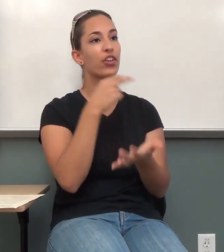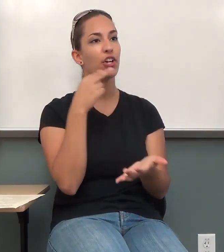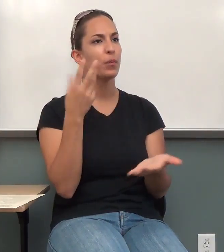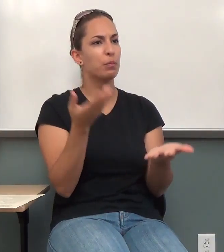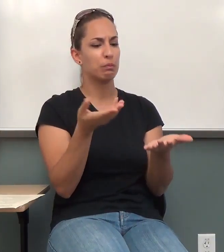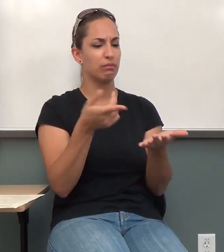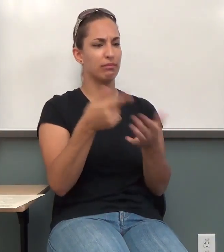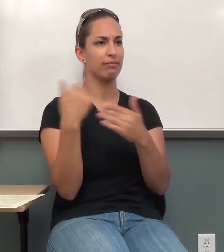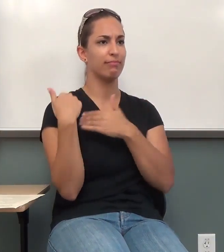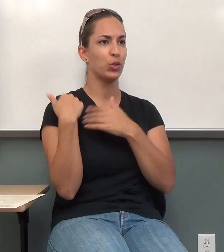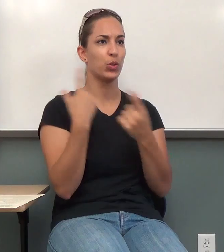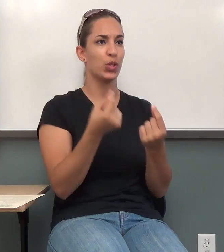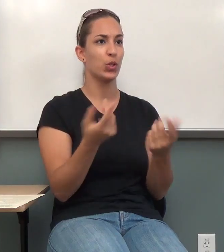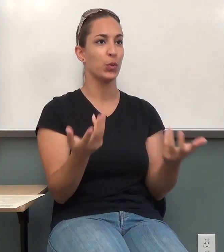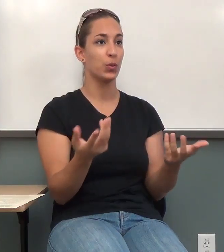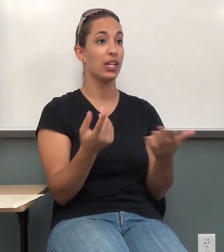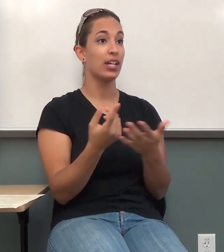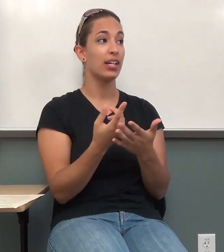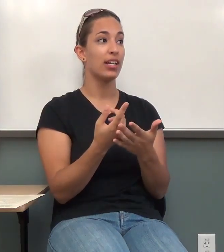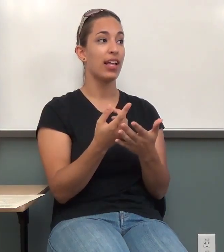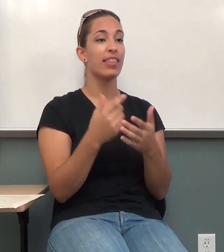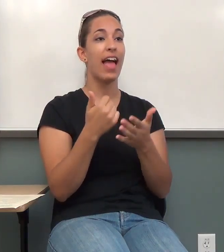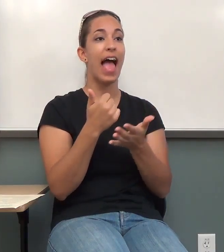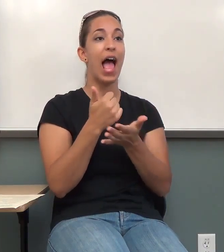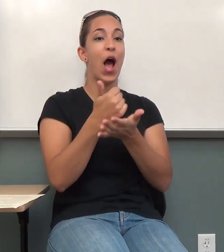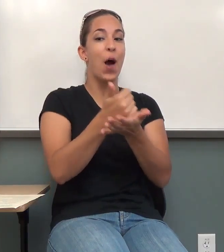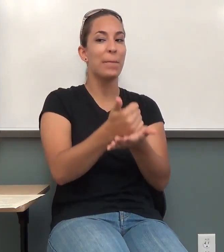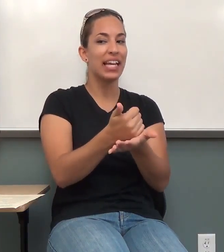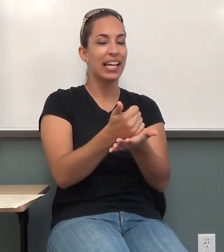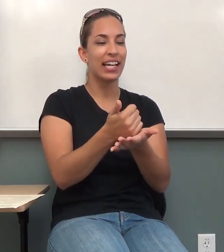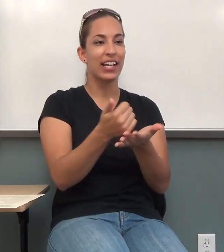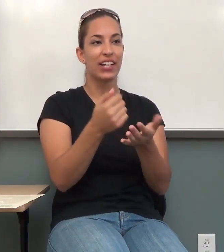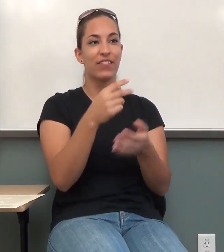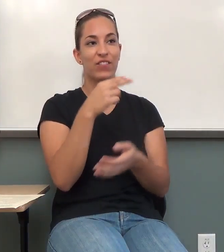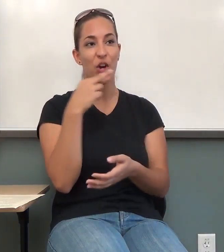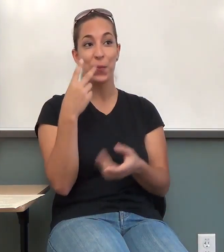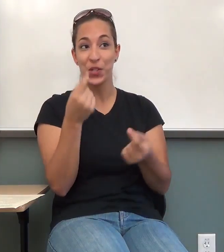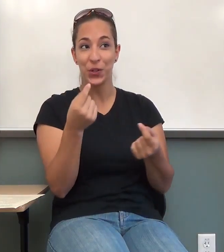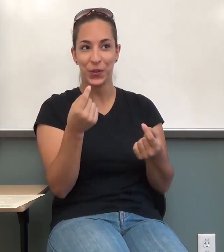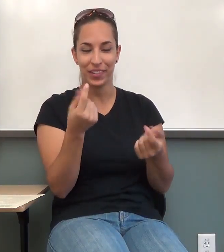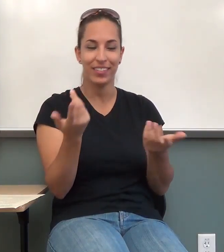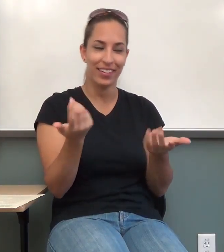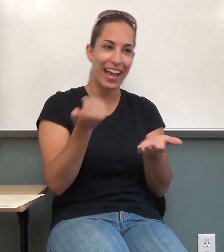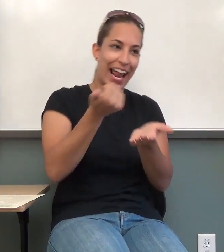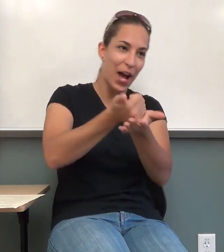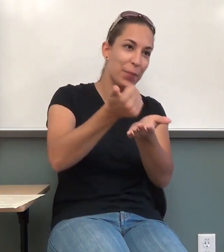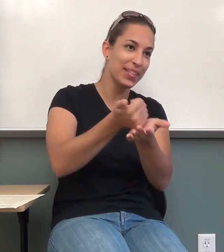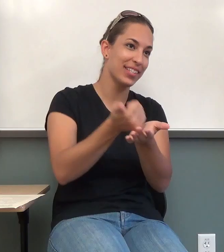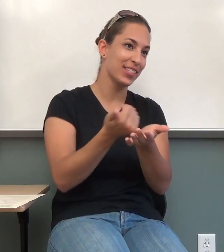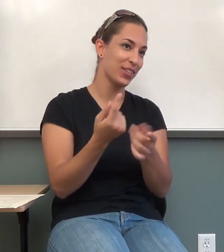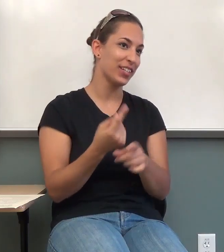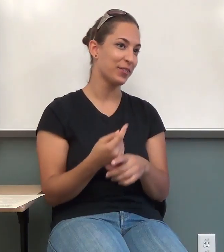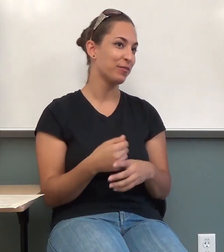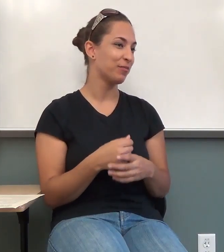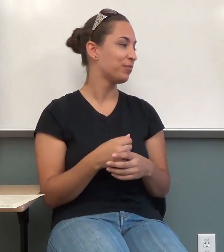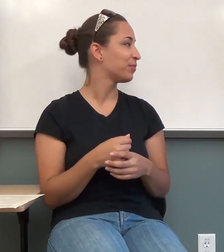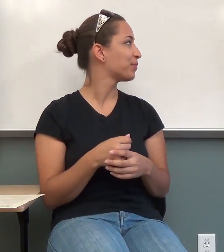The answer is sometimes in the question. What does the helping verb do? It helps. There we go. Helps So describe the it verb. forms A group of